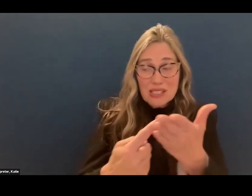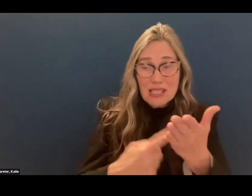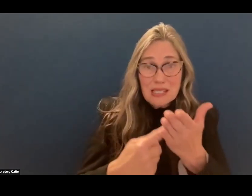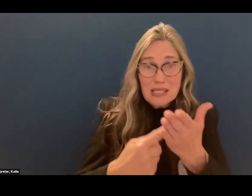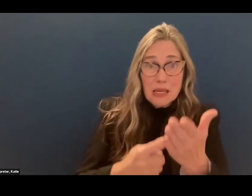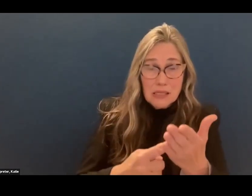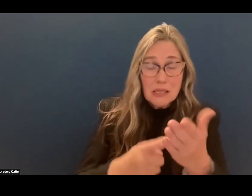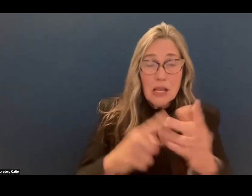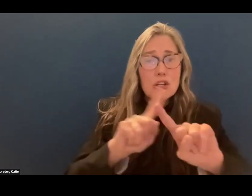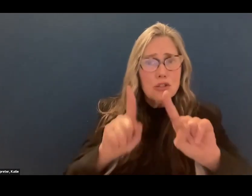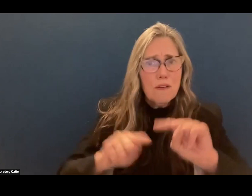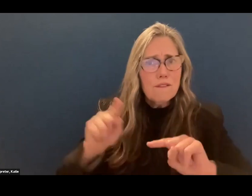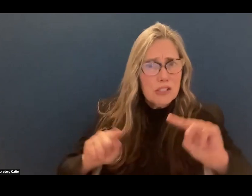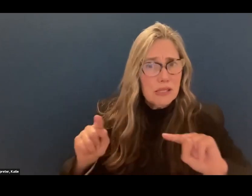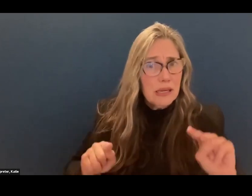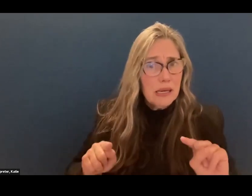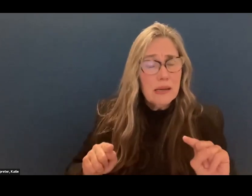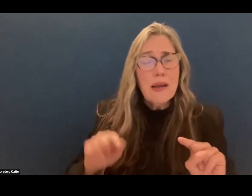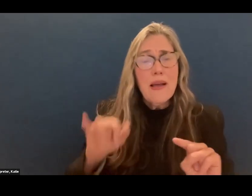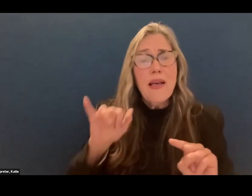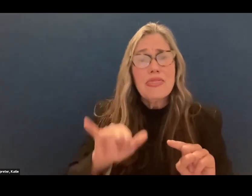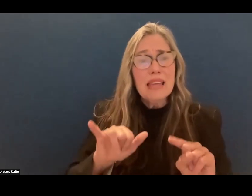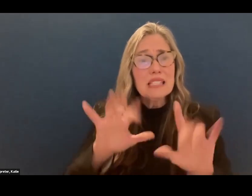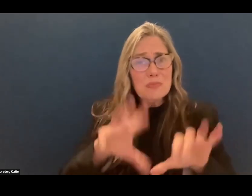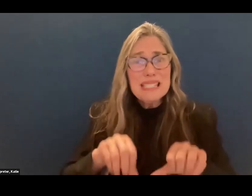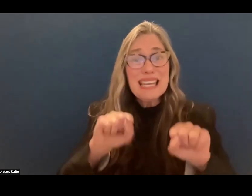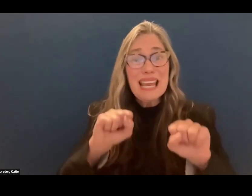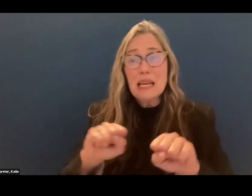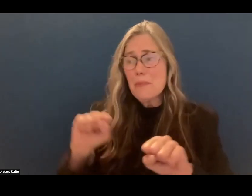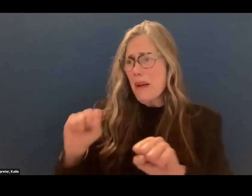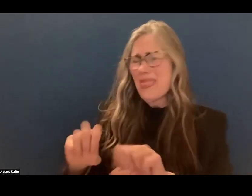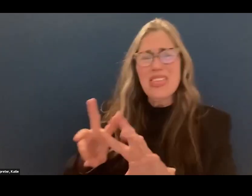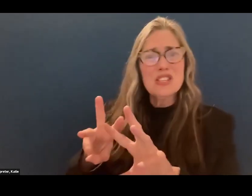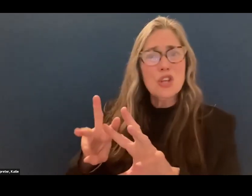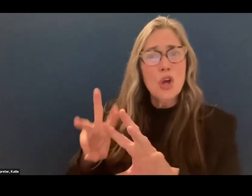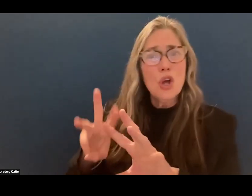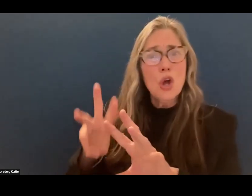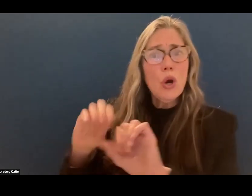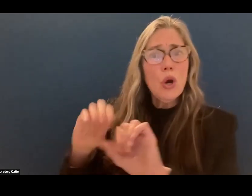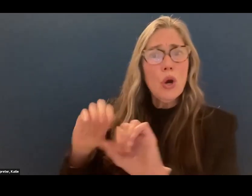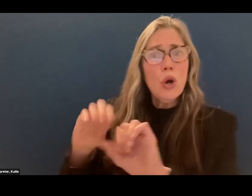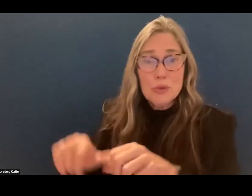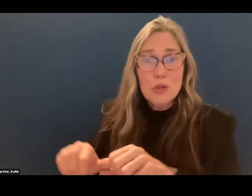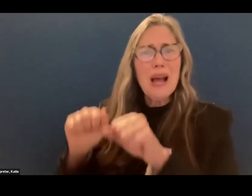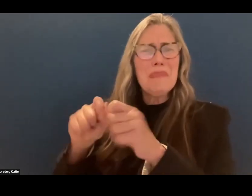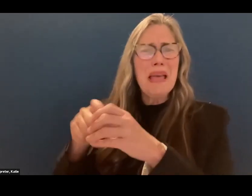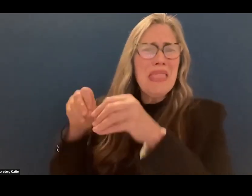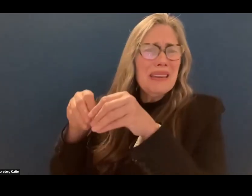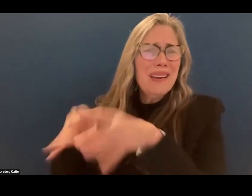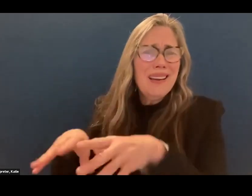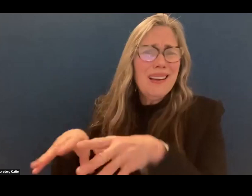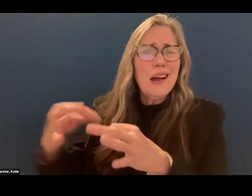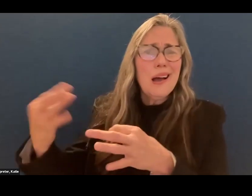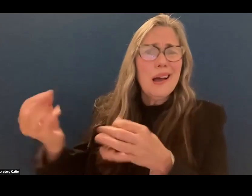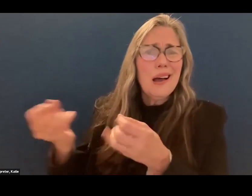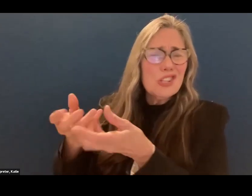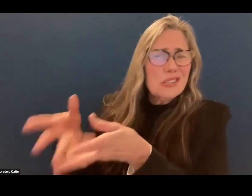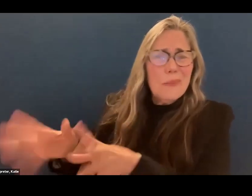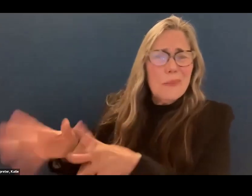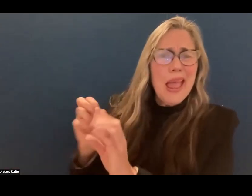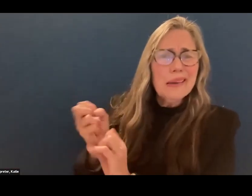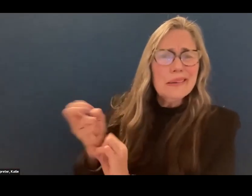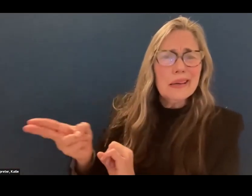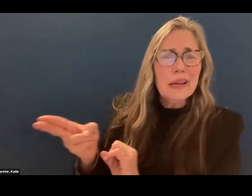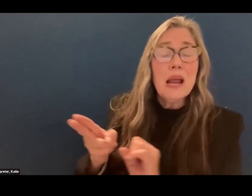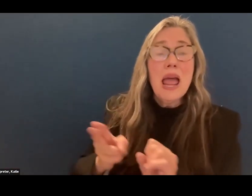diversity that has been taken up by the working group, then abandoned last spring, protocols for teachers and staff to